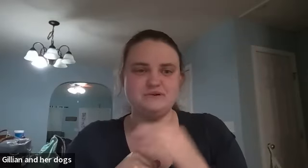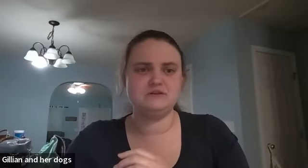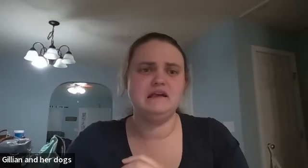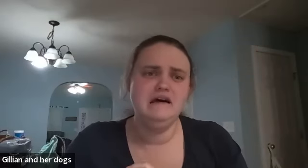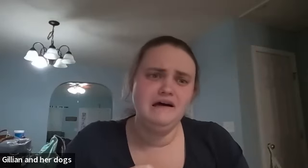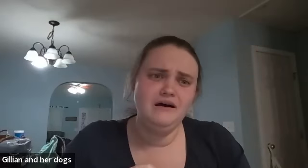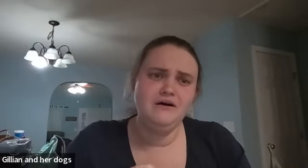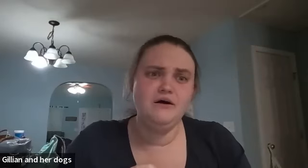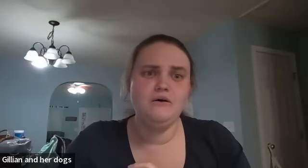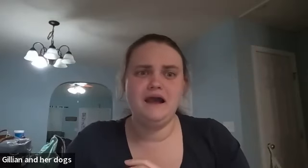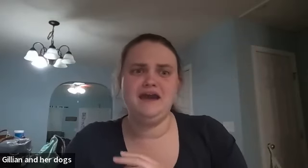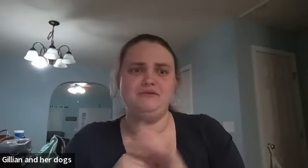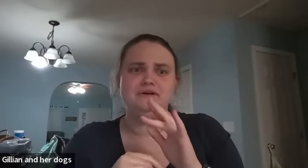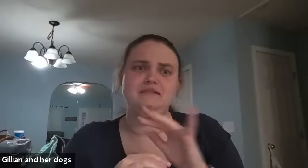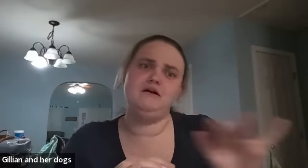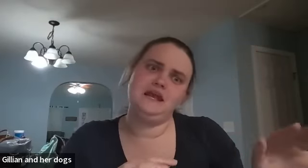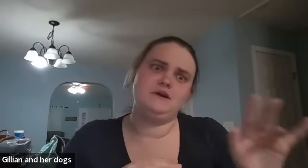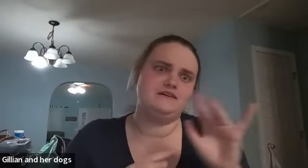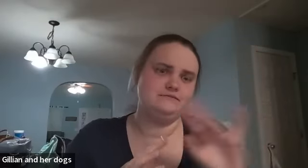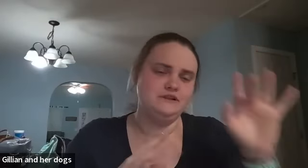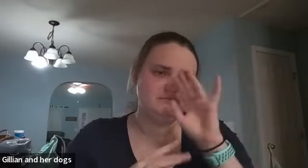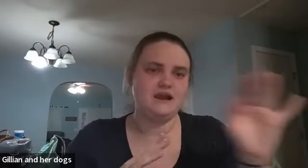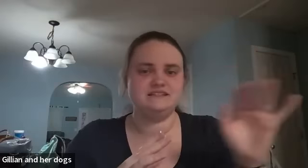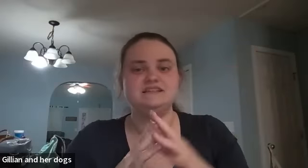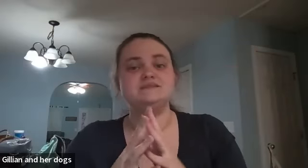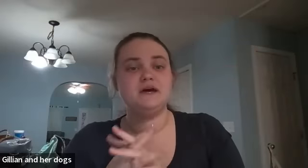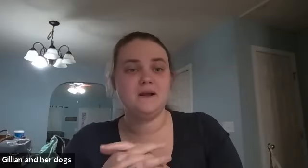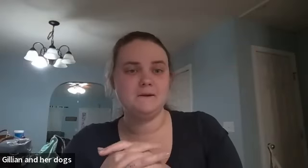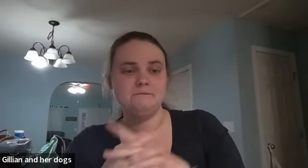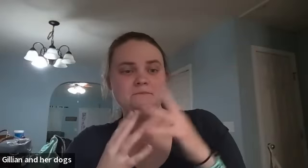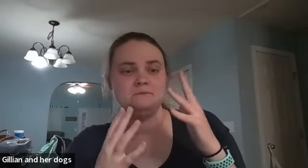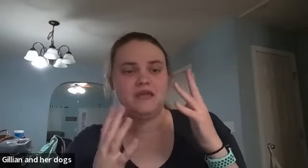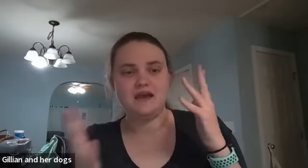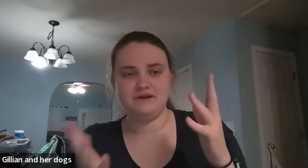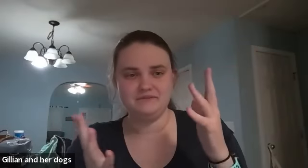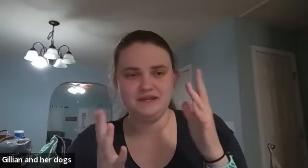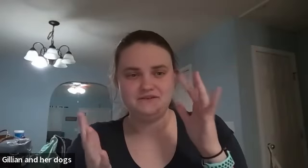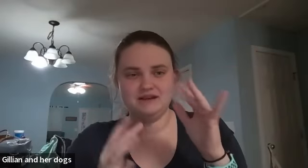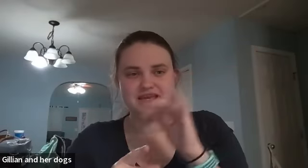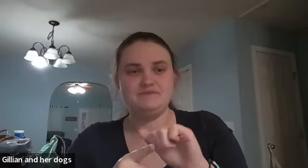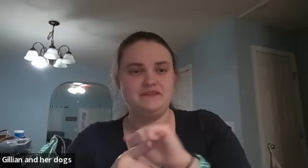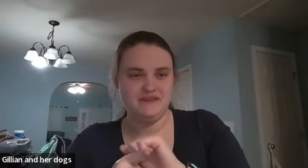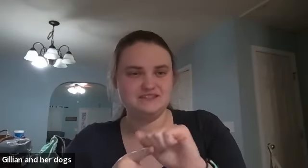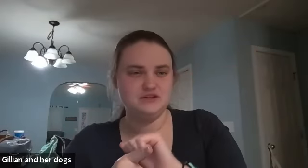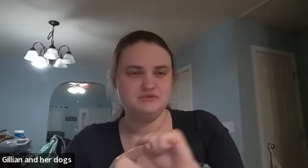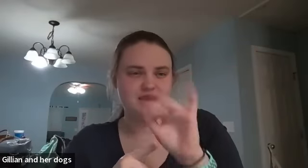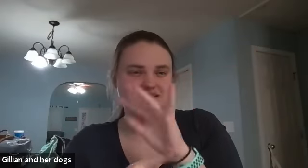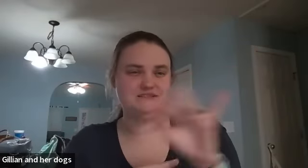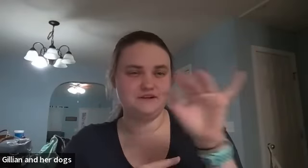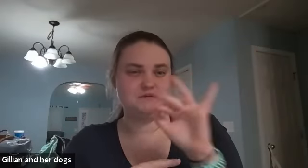who are like, oh, I have a really long name, I gotta really practice this. But I recommend, if you guys can, like, that's a good practice, is finger spelling